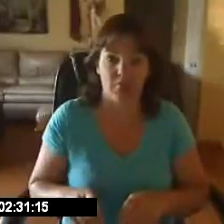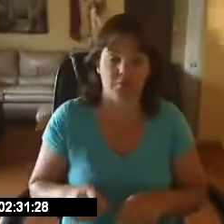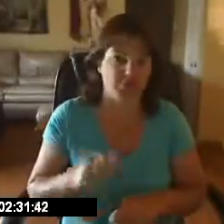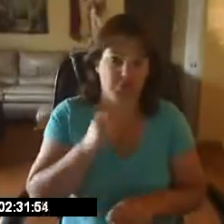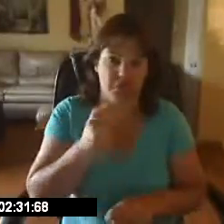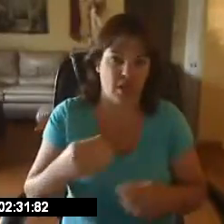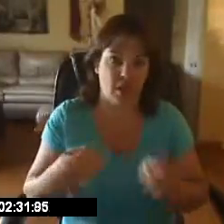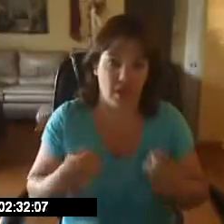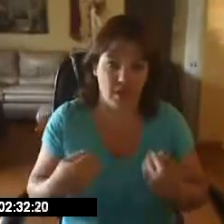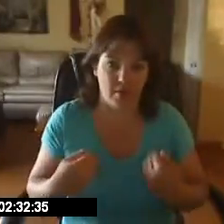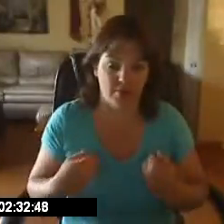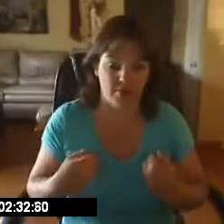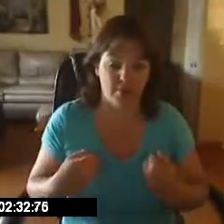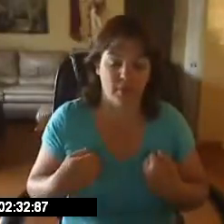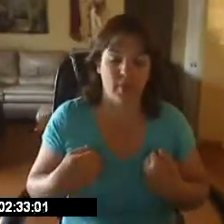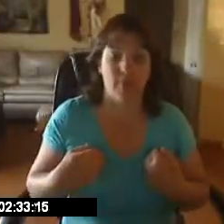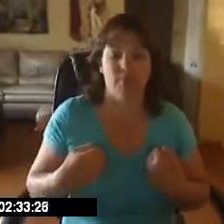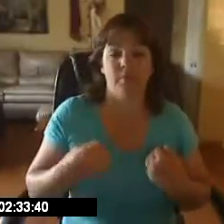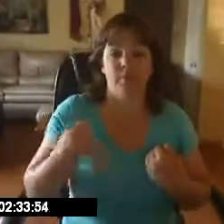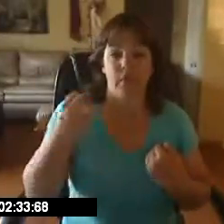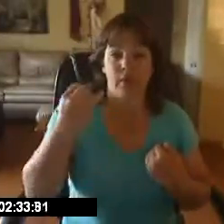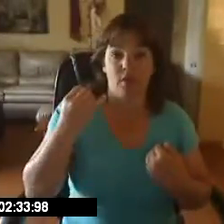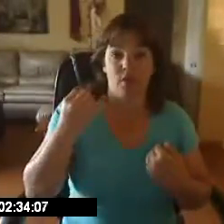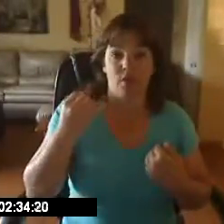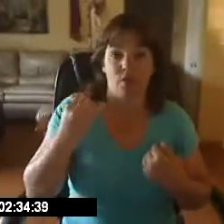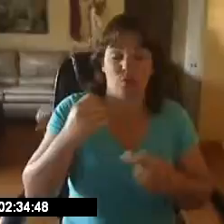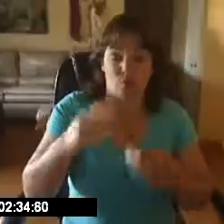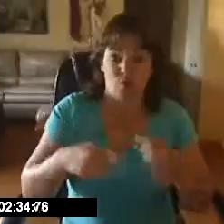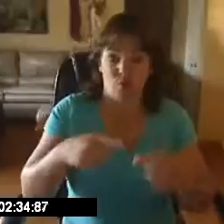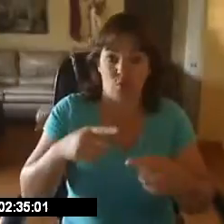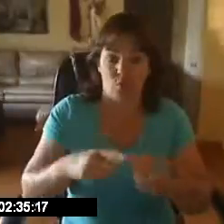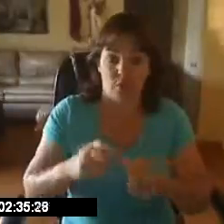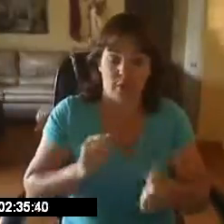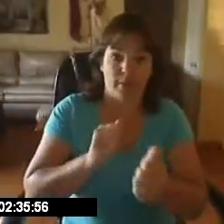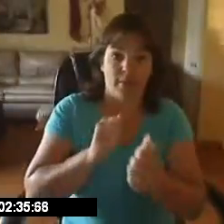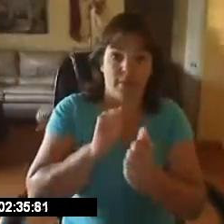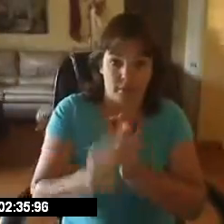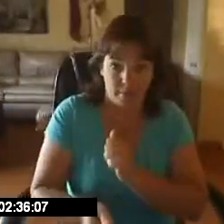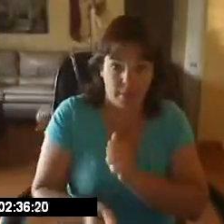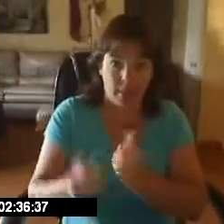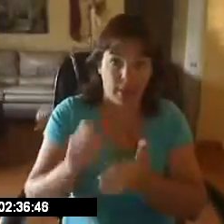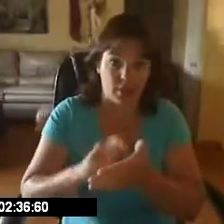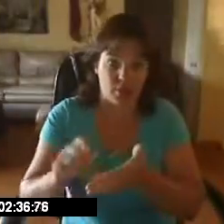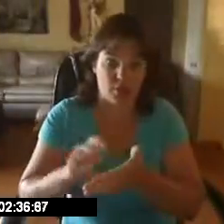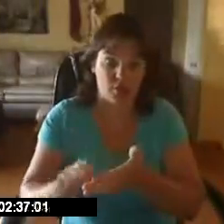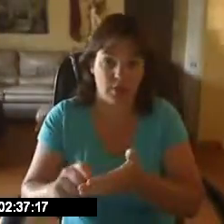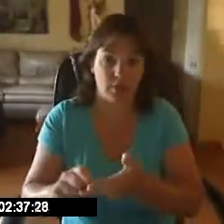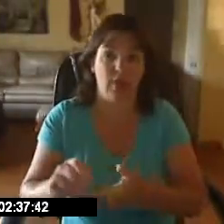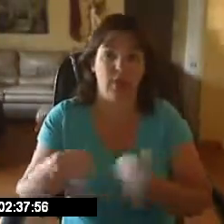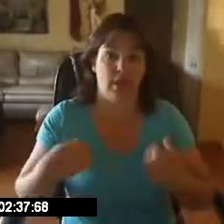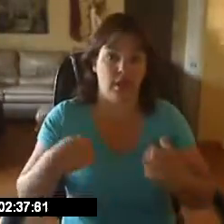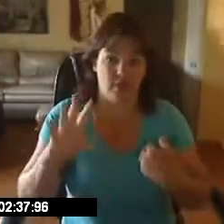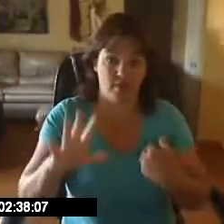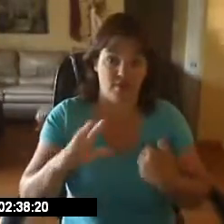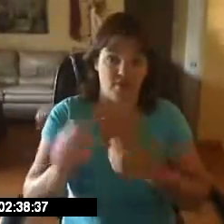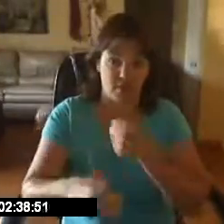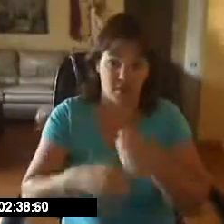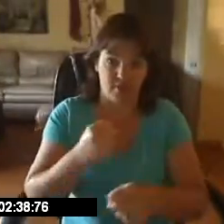Once you take and pass that test, you have 5 years to take and pass the performance test. However, you must also have